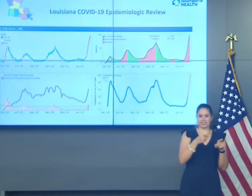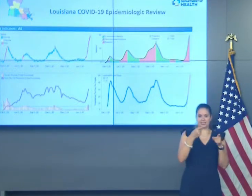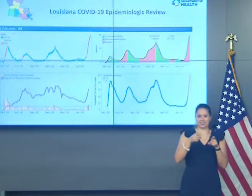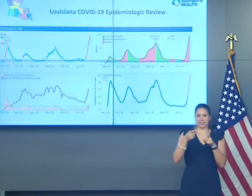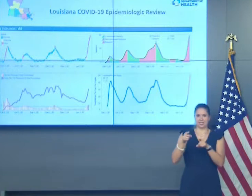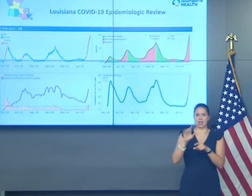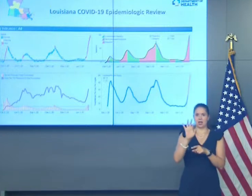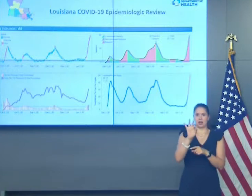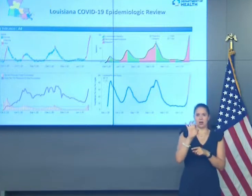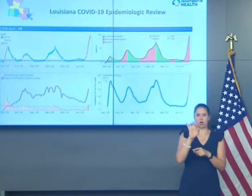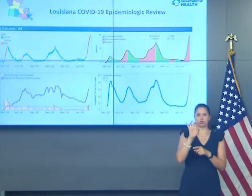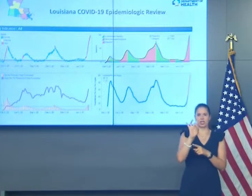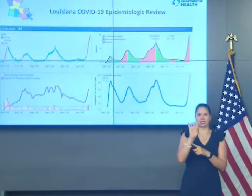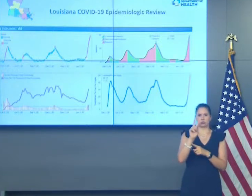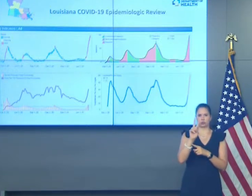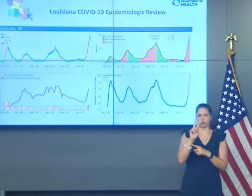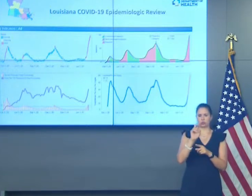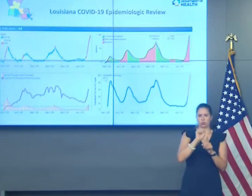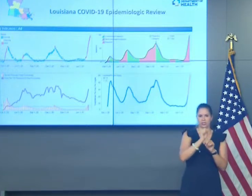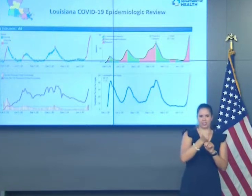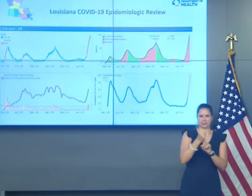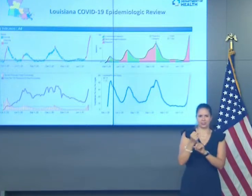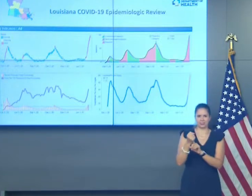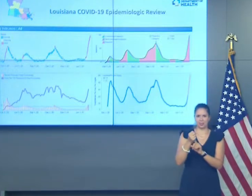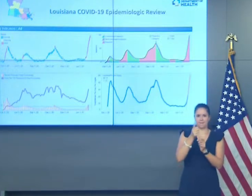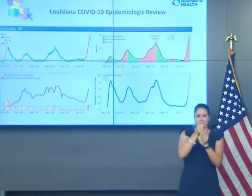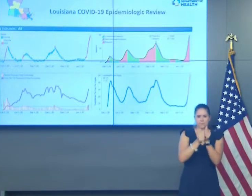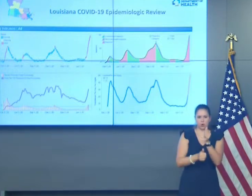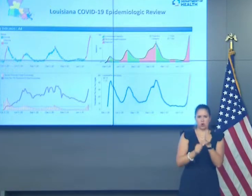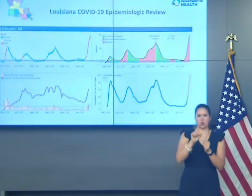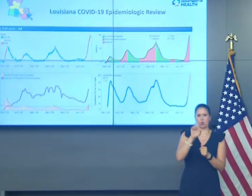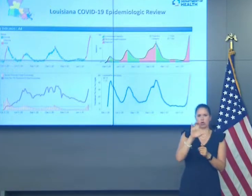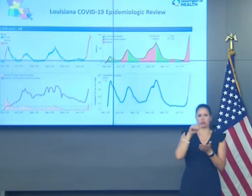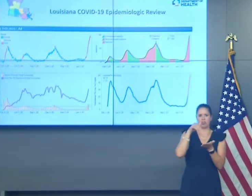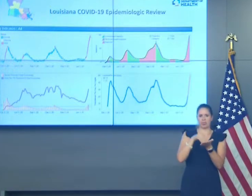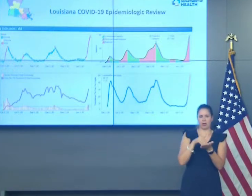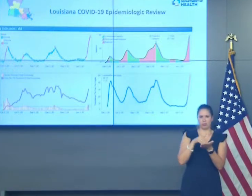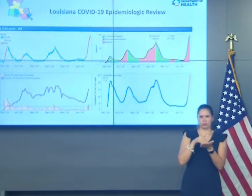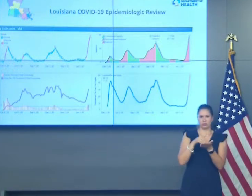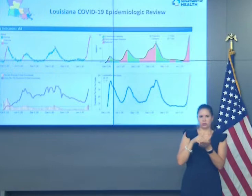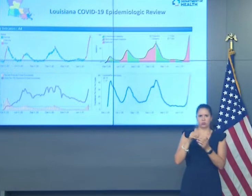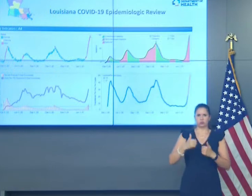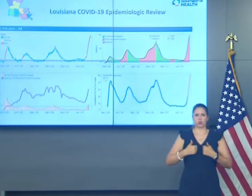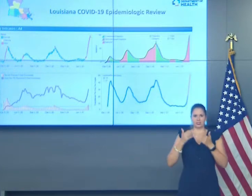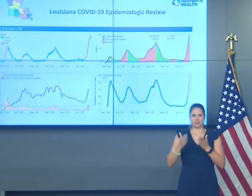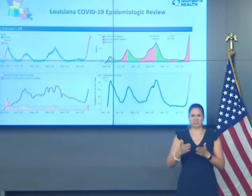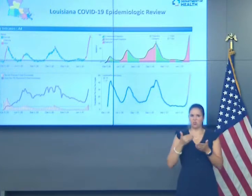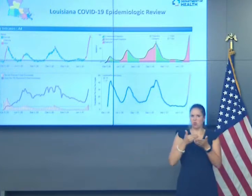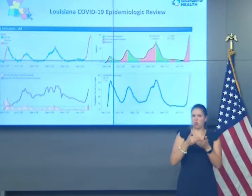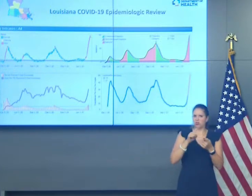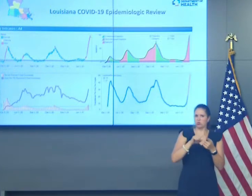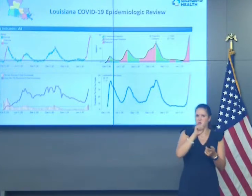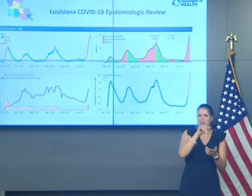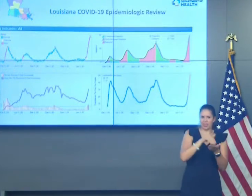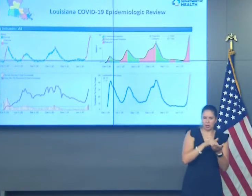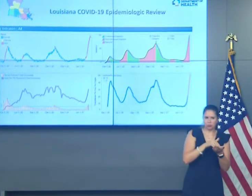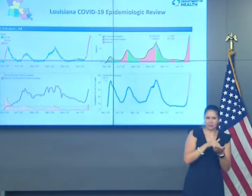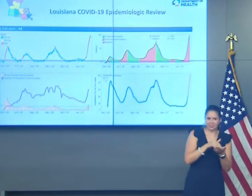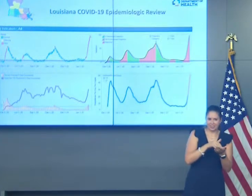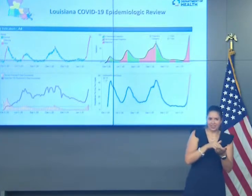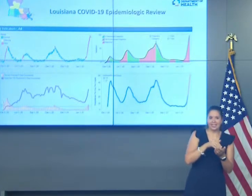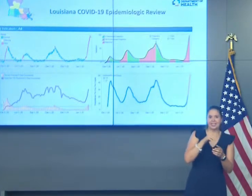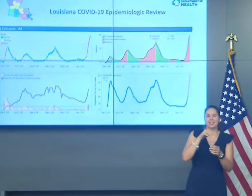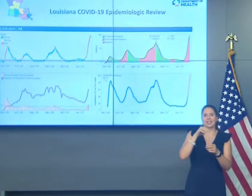of 982 cases per 100,000 residents, pretty close to 1,000 per